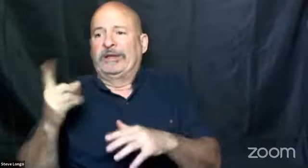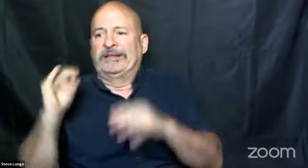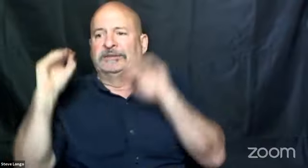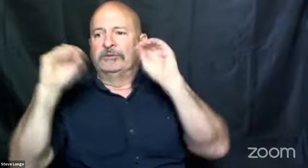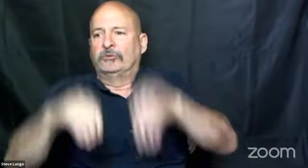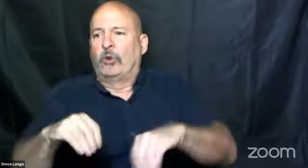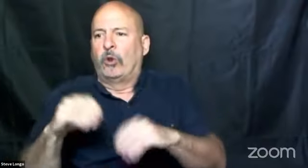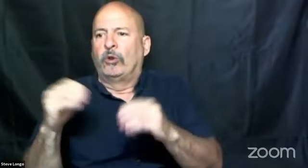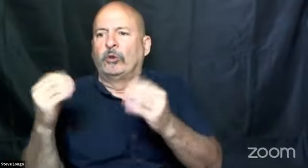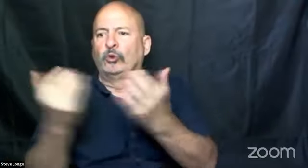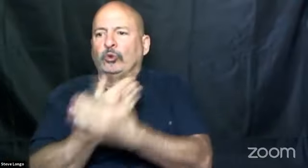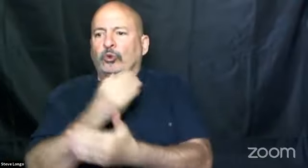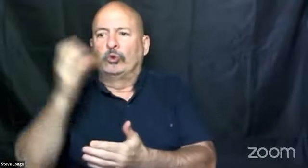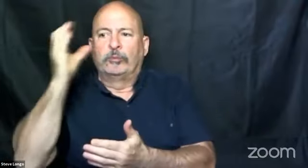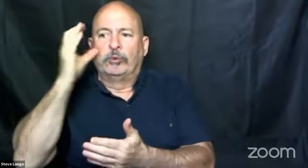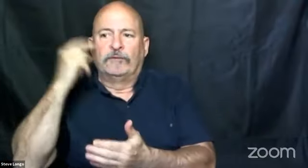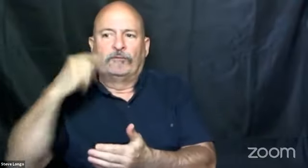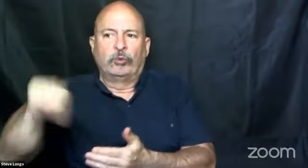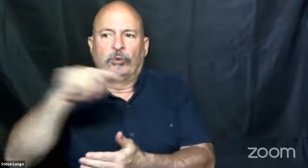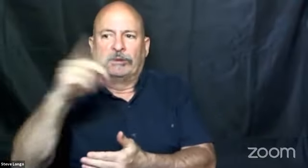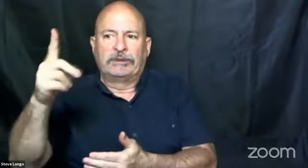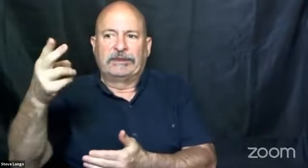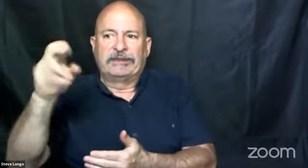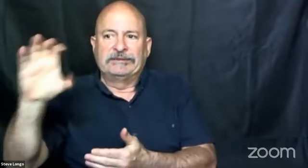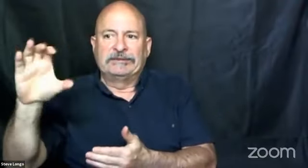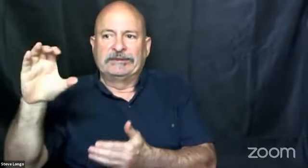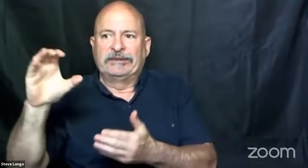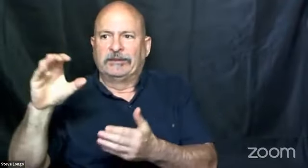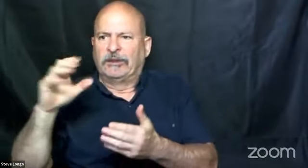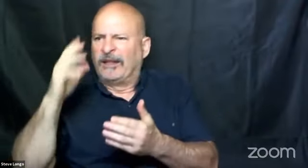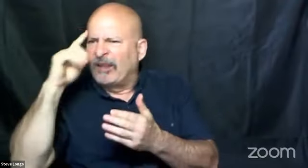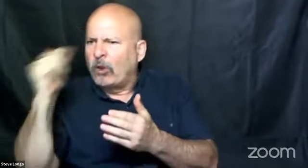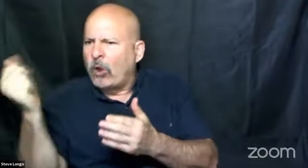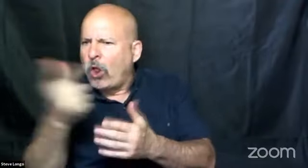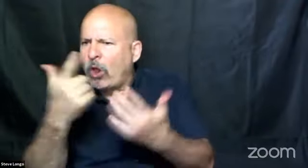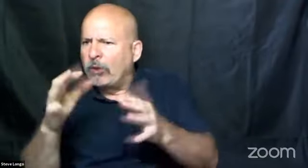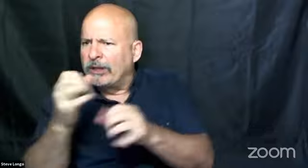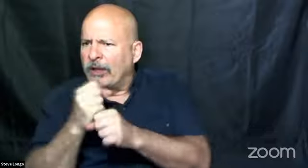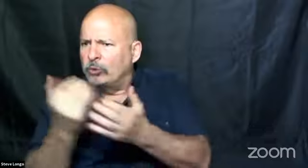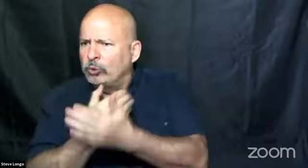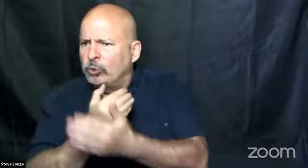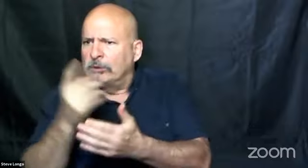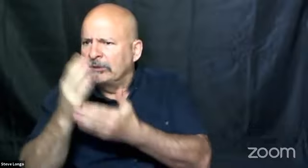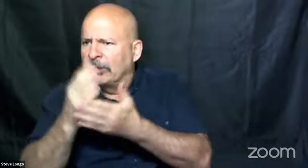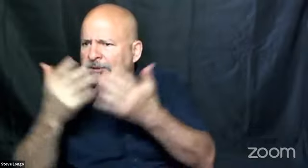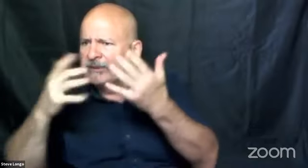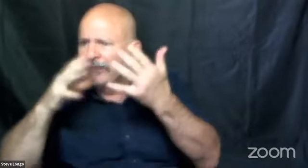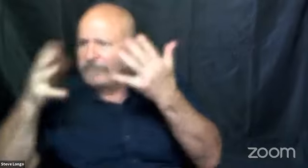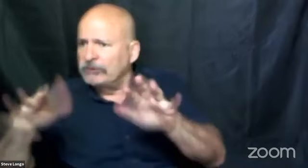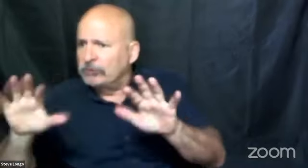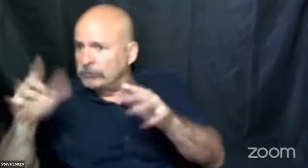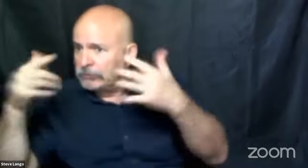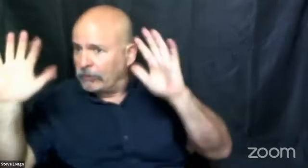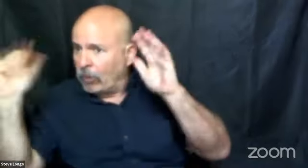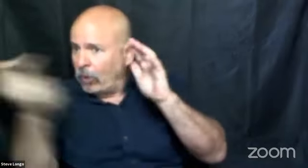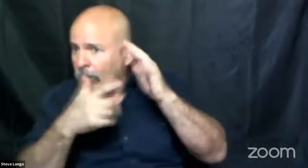speed, whether that be the server or new computer system software for the agency. And I believe there are